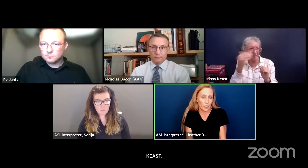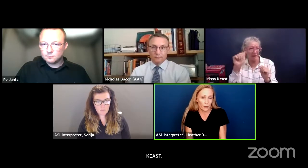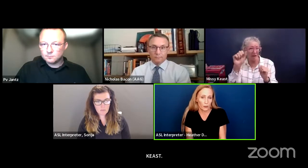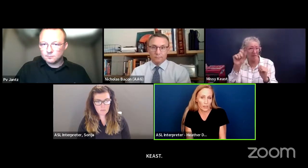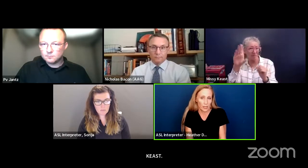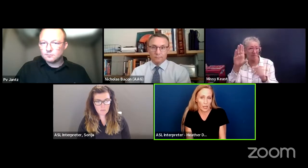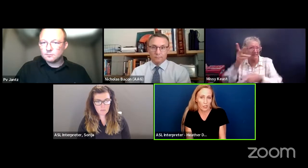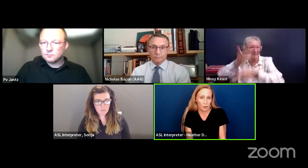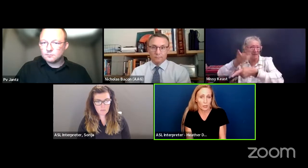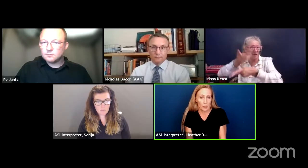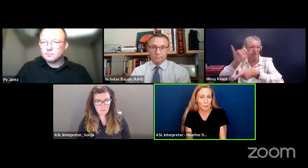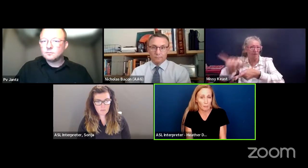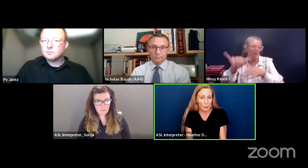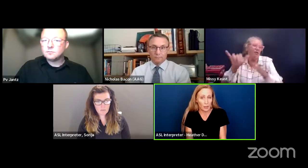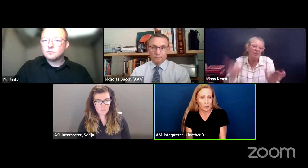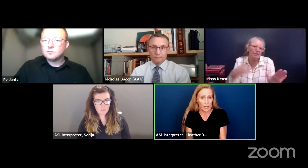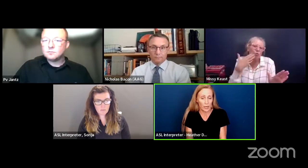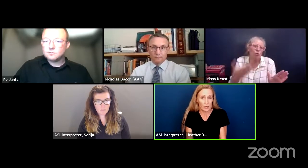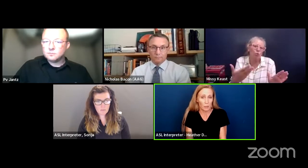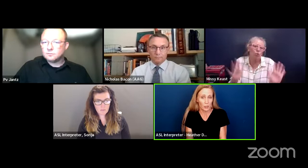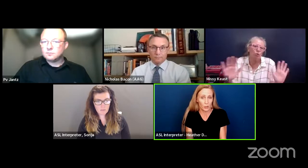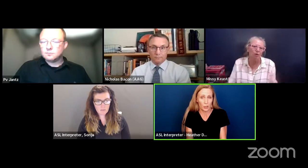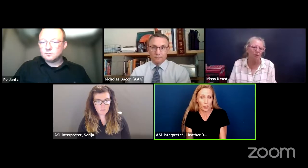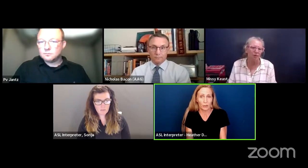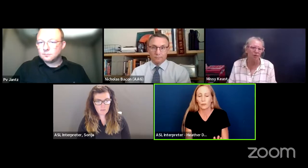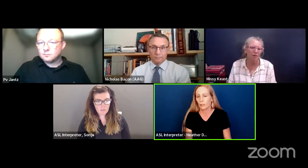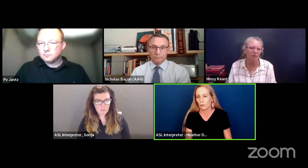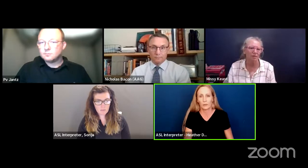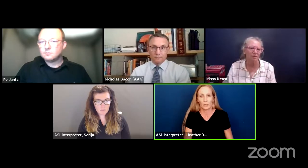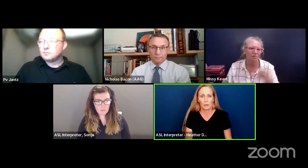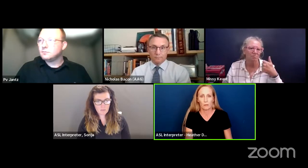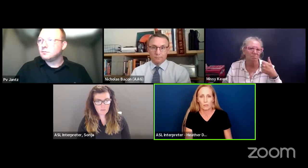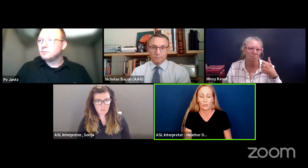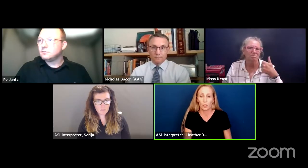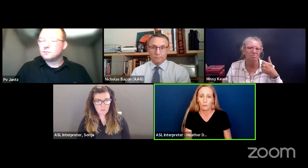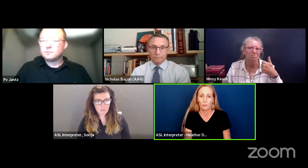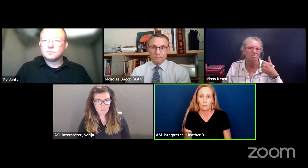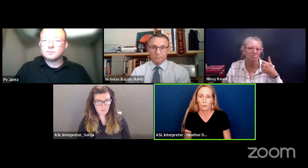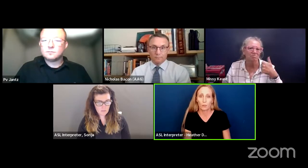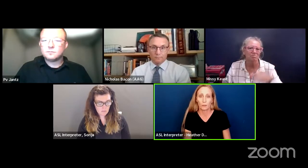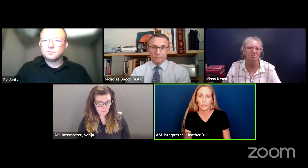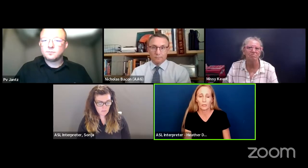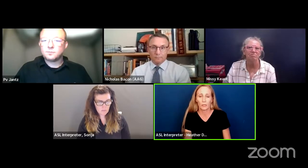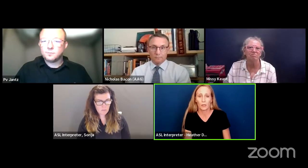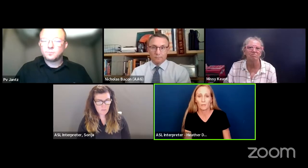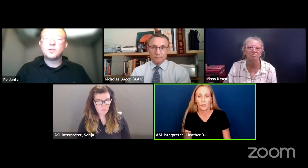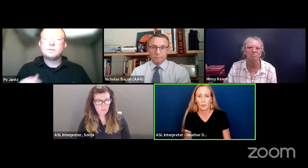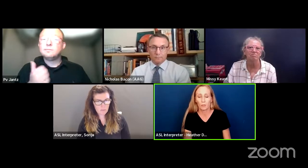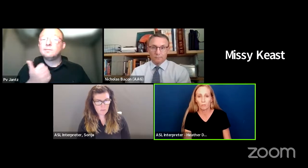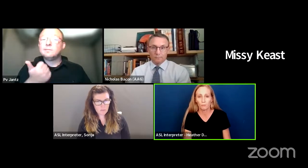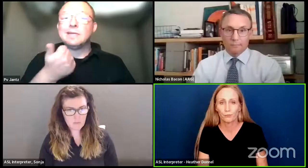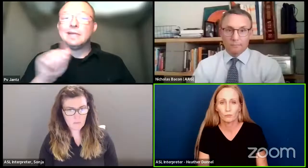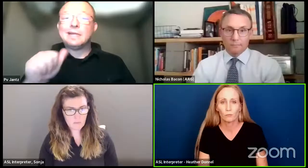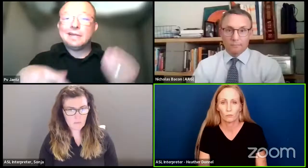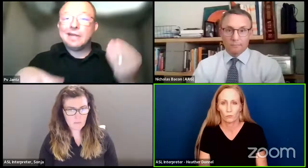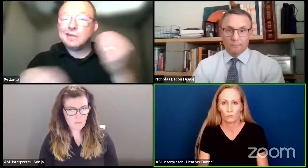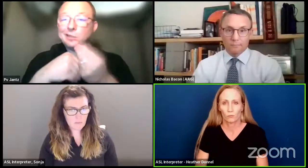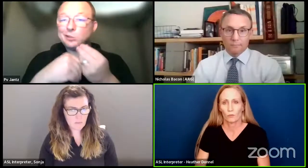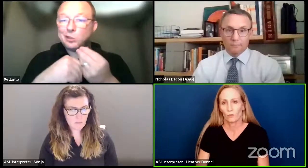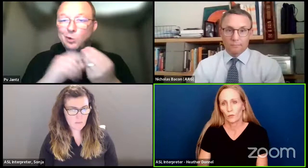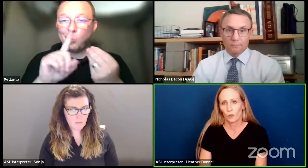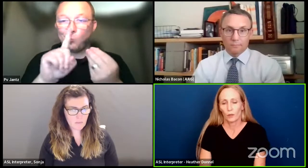therefore it needs further investigation. But apparently ASDB took care of it, then that's good. I'm glad to hear that. Thank you.